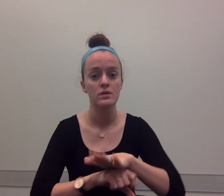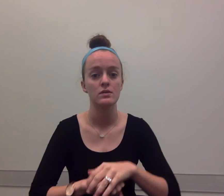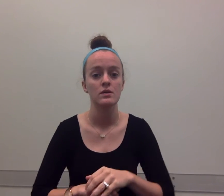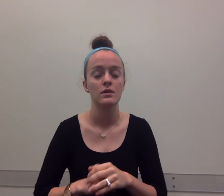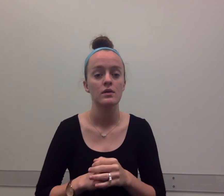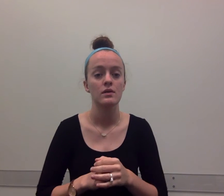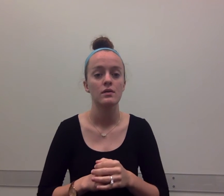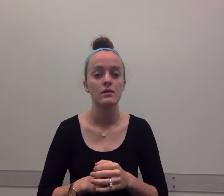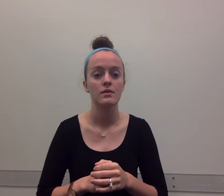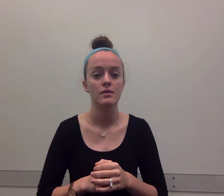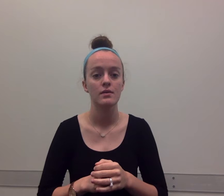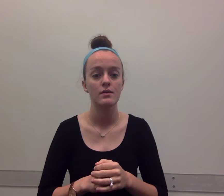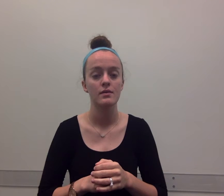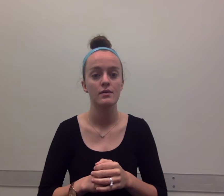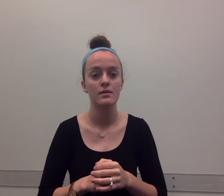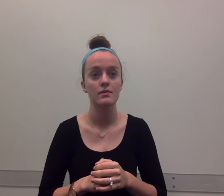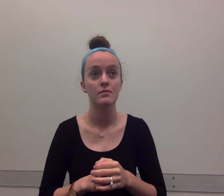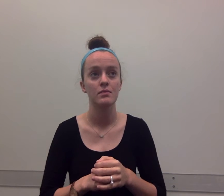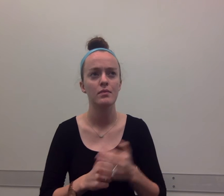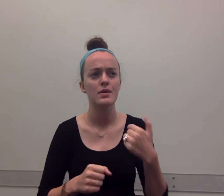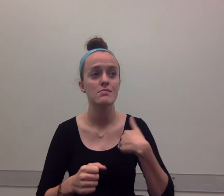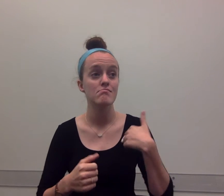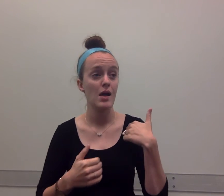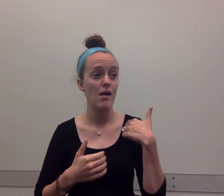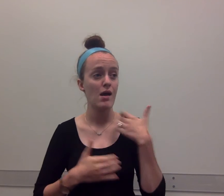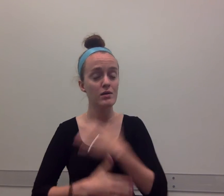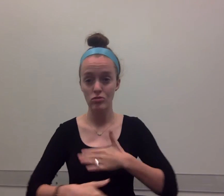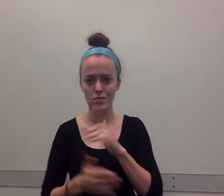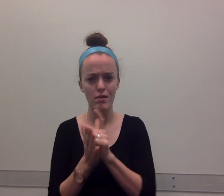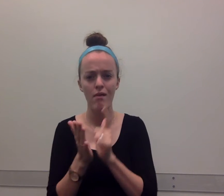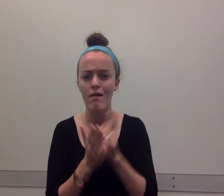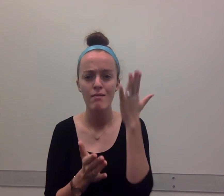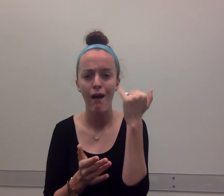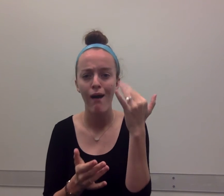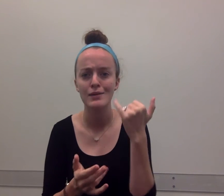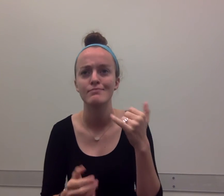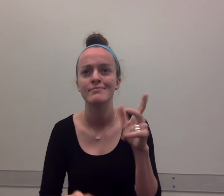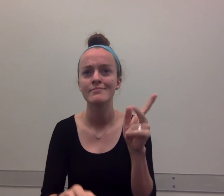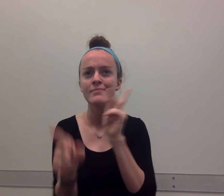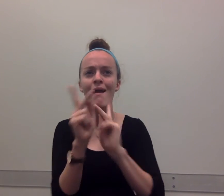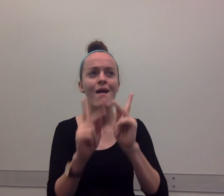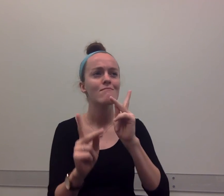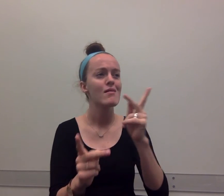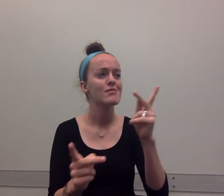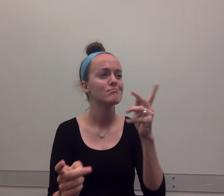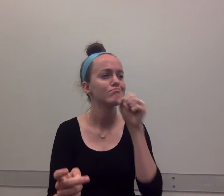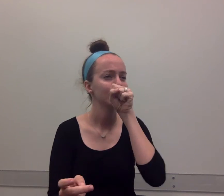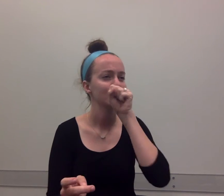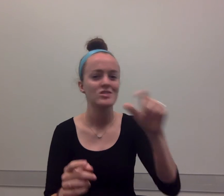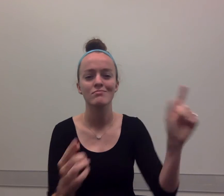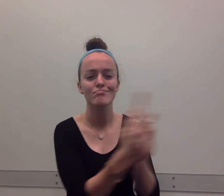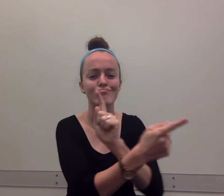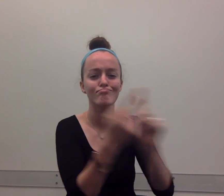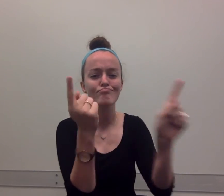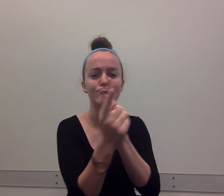about it is that I like being around people. So it gives me an opportunity to meet a lot of people and to learn more about their lives and to be